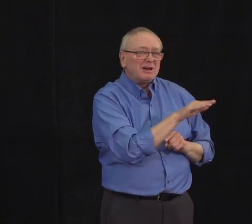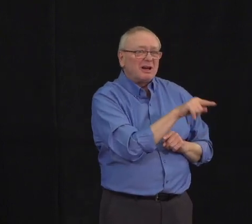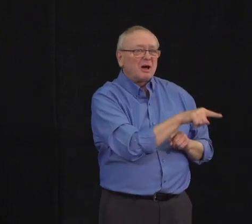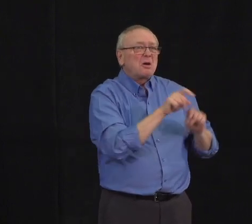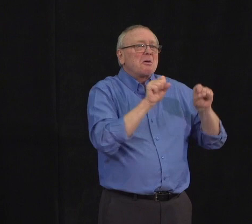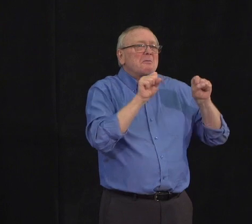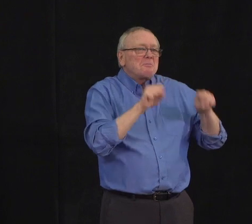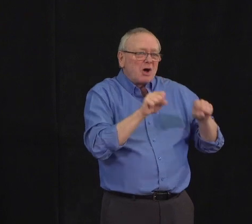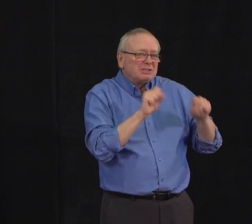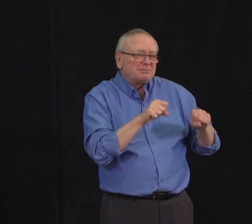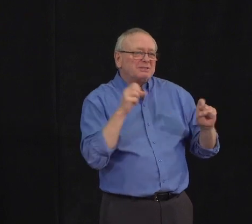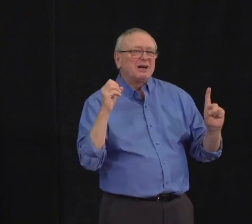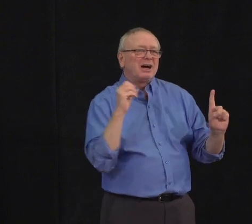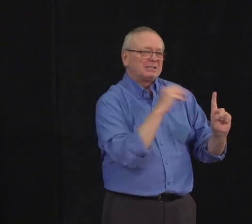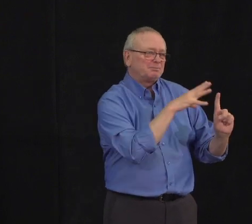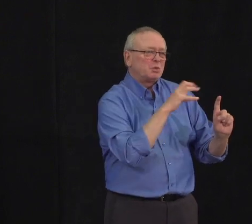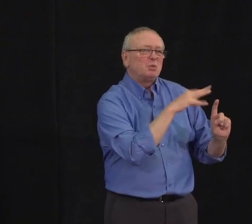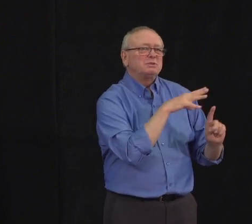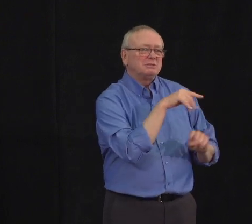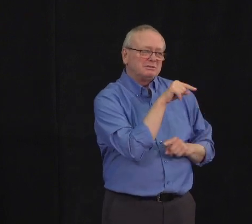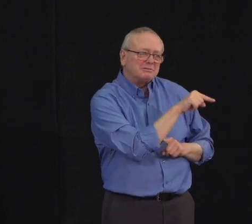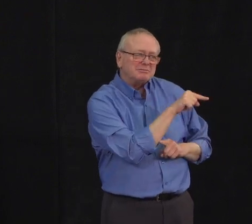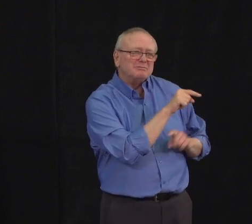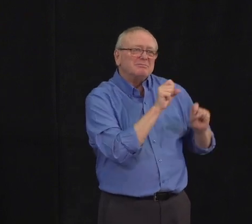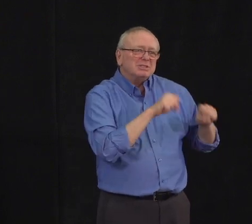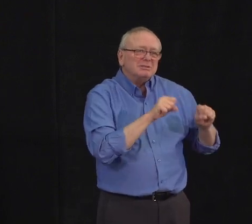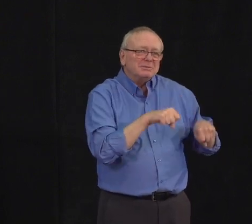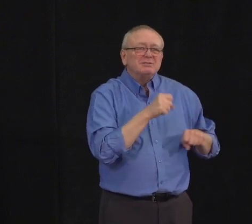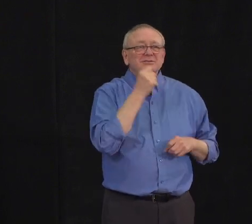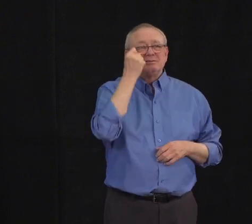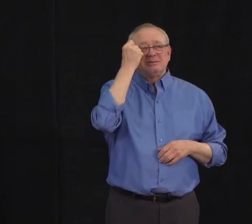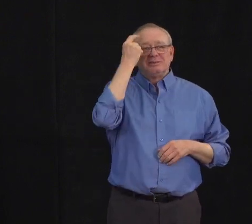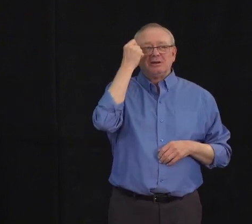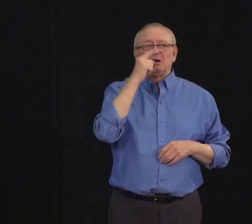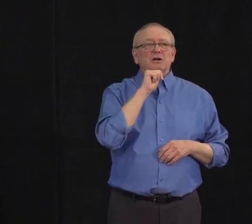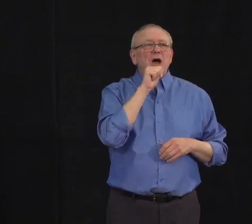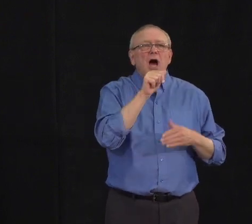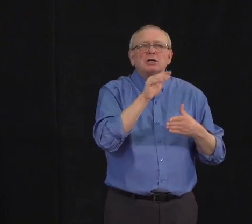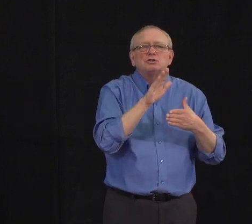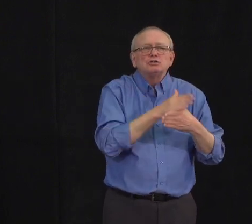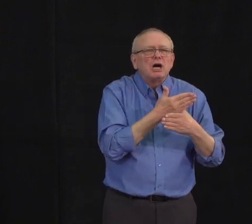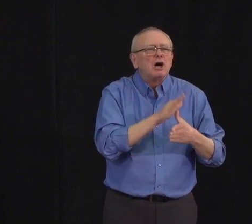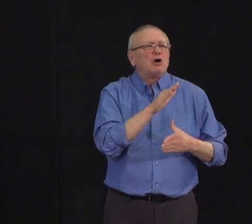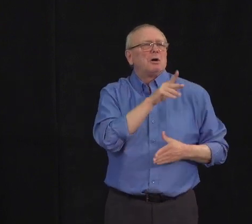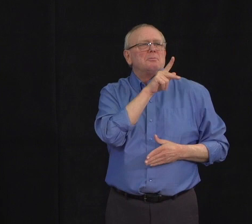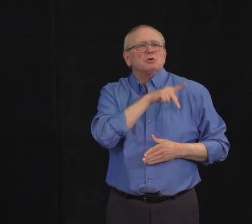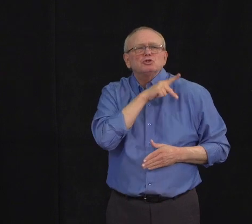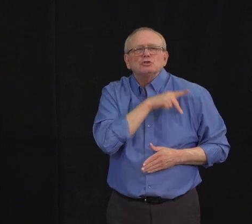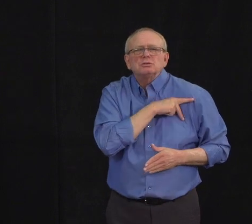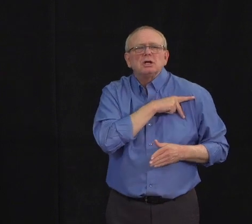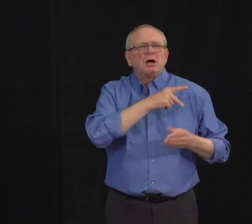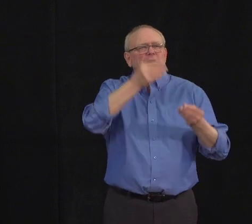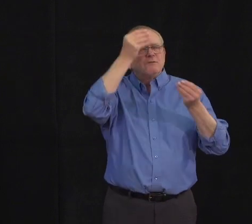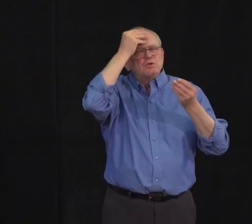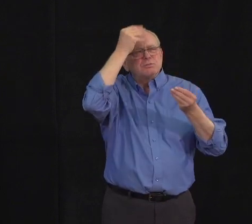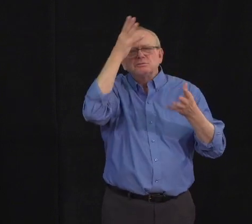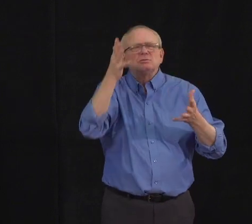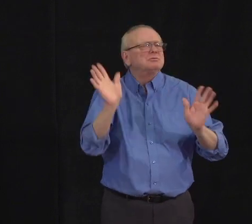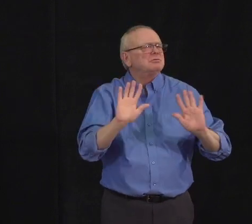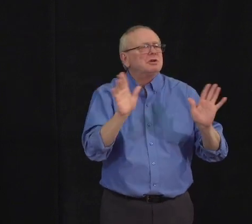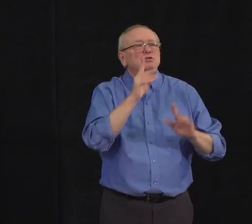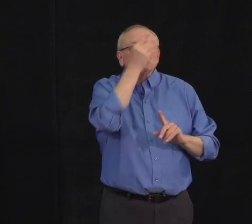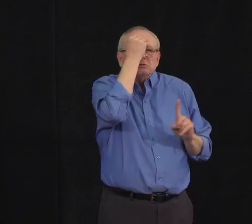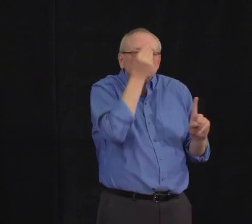been exposed are contacted, user identities will not be shared. Users will merely be informed that they have come into